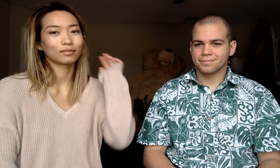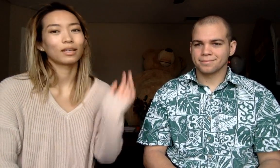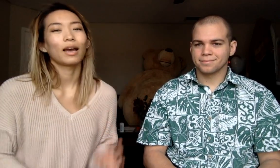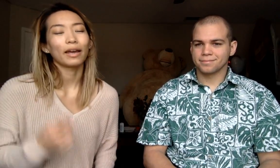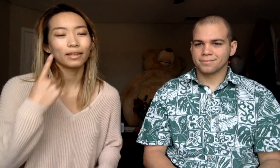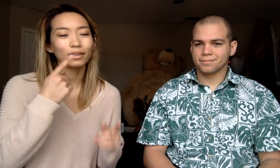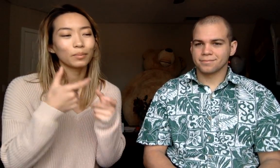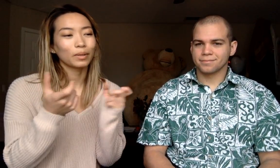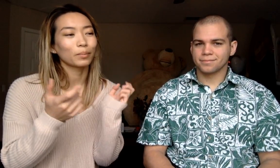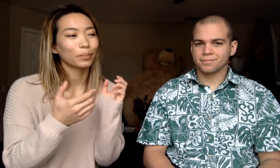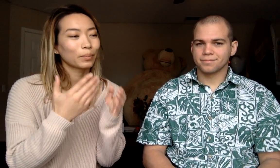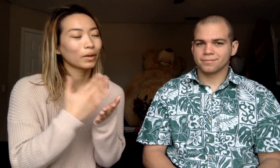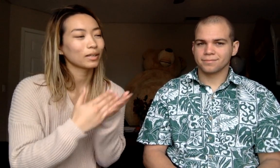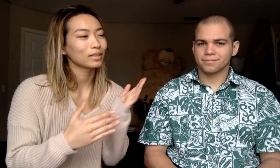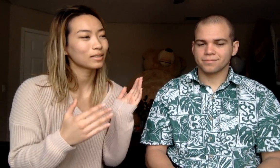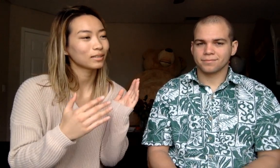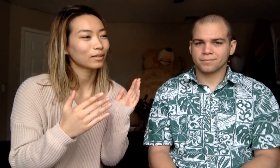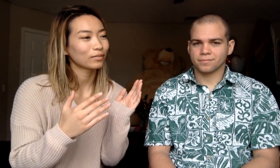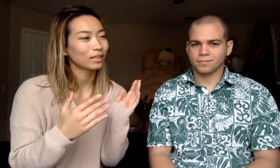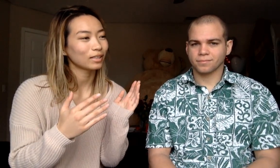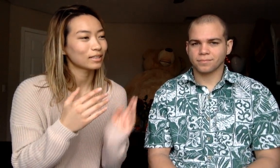Yeah, I think the big part of it is